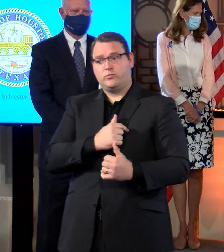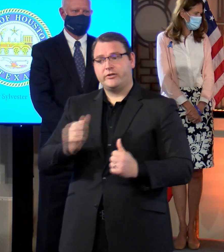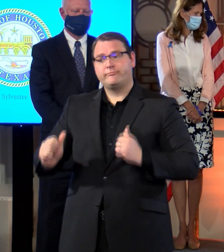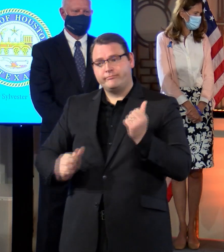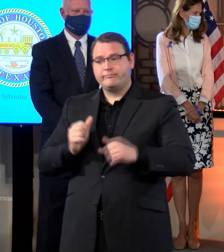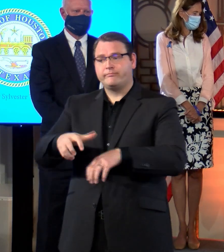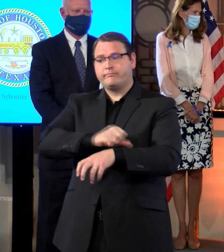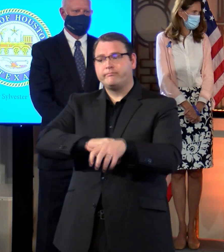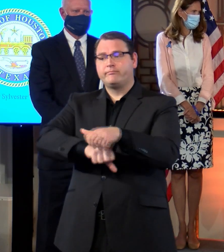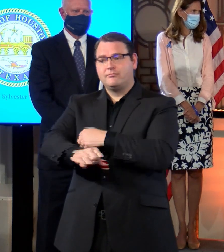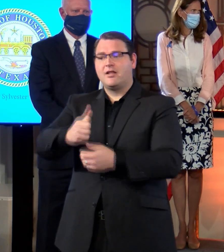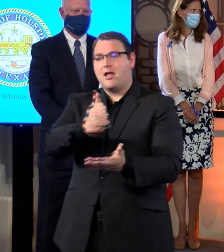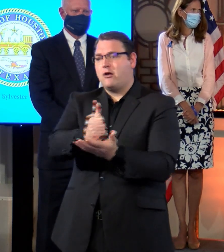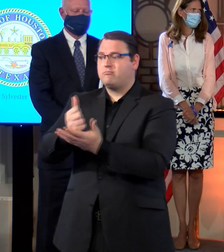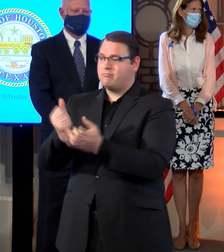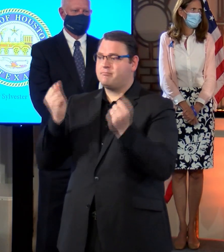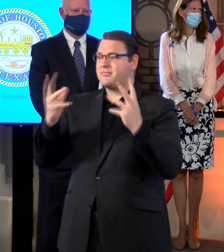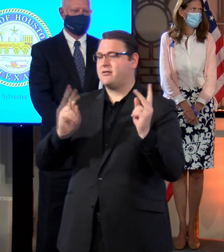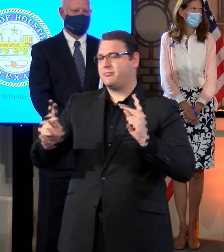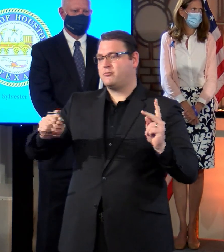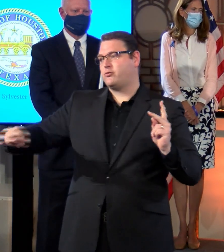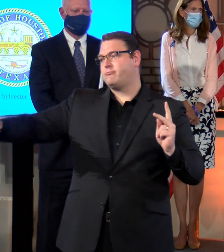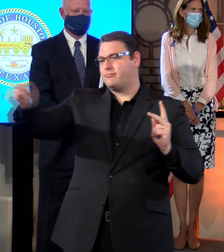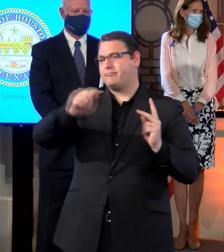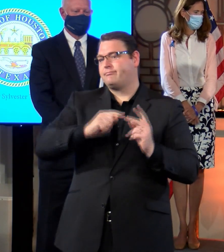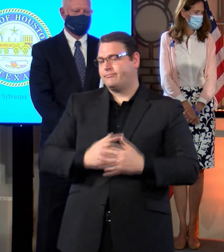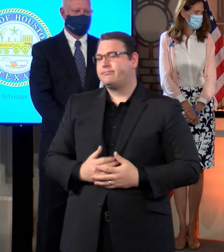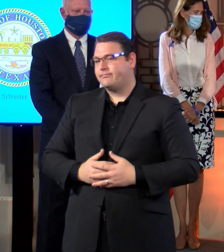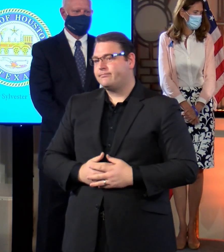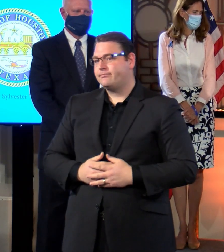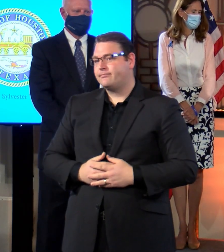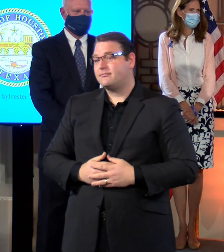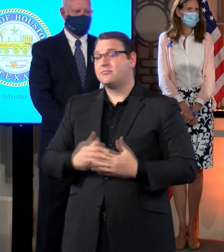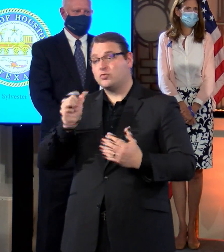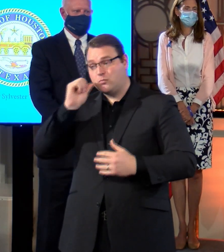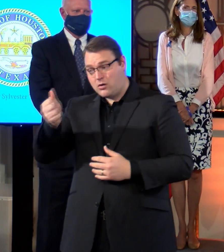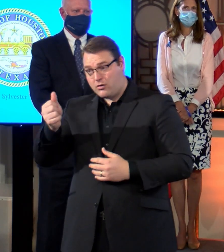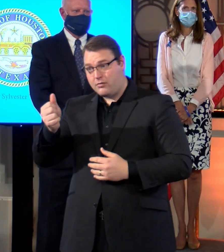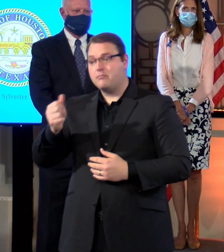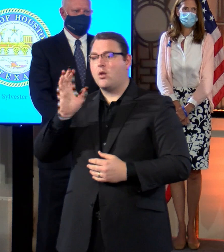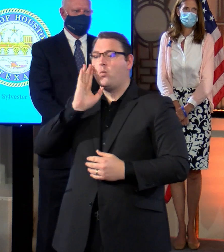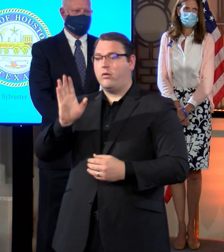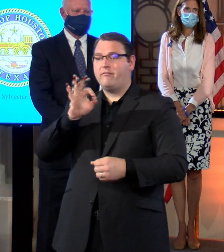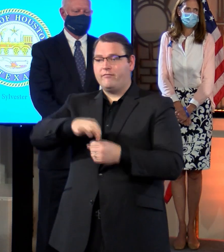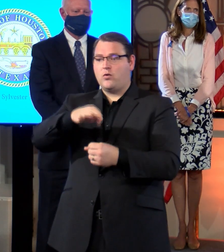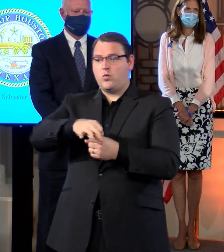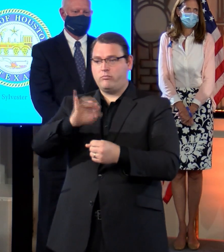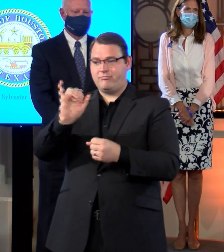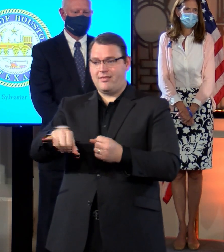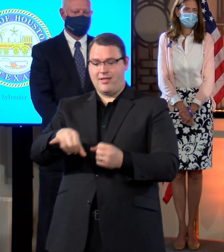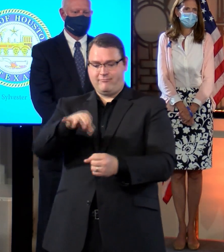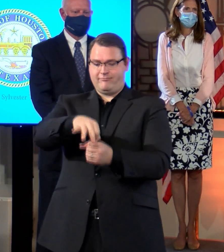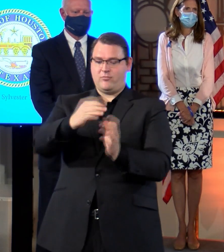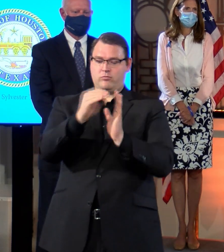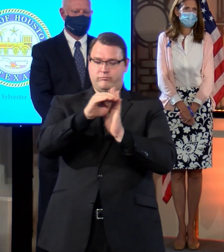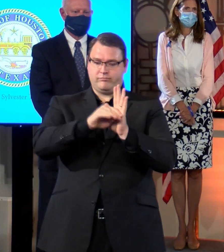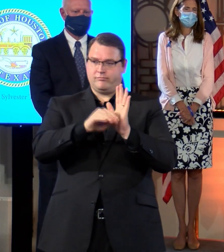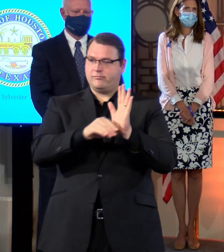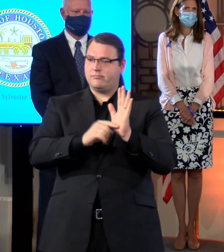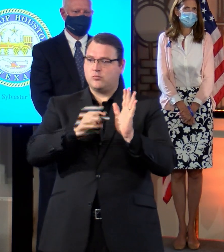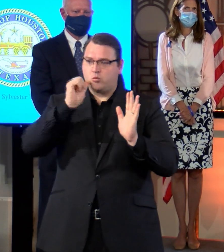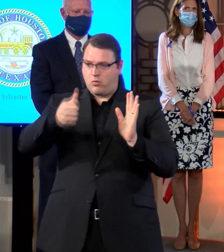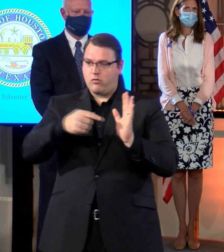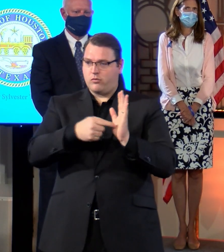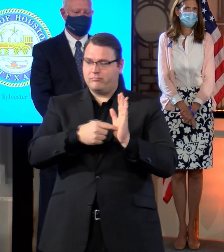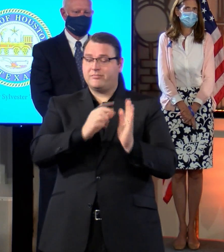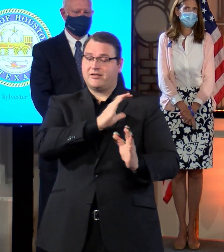many families as we can. And tomorrow, this measure will be before city council members, and I'm